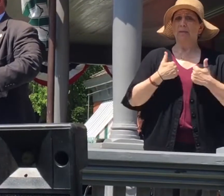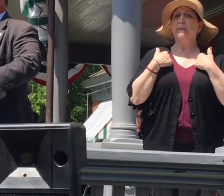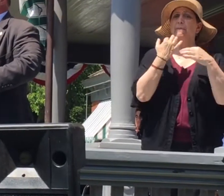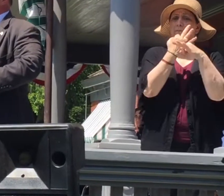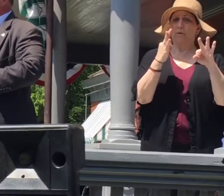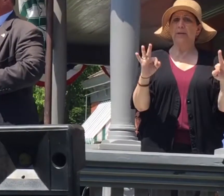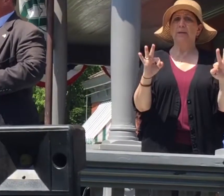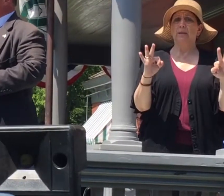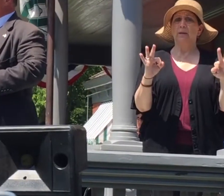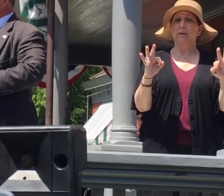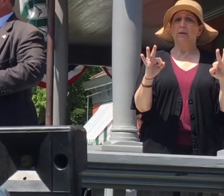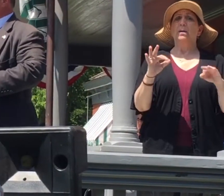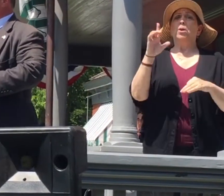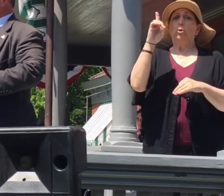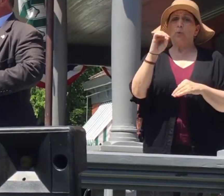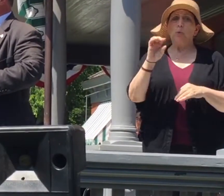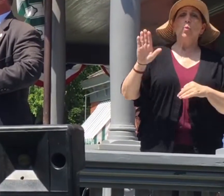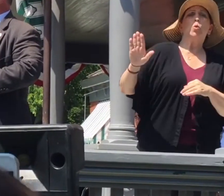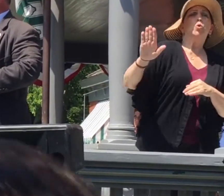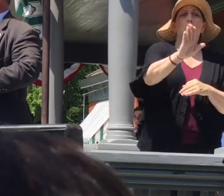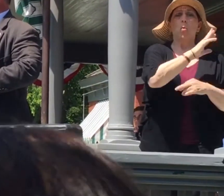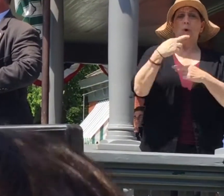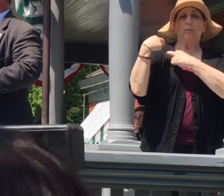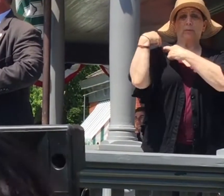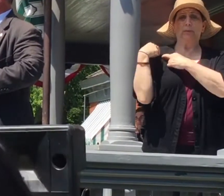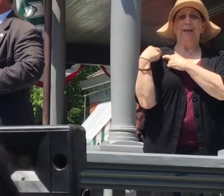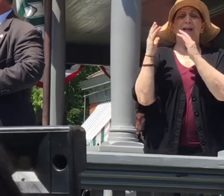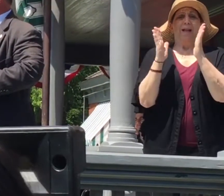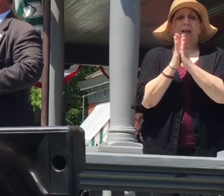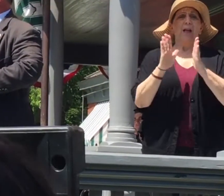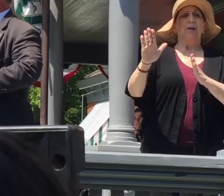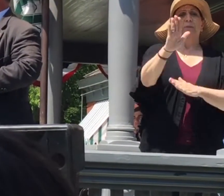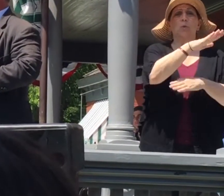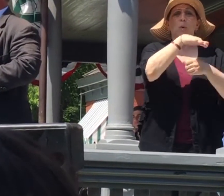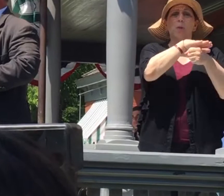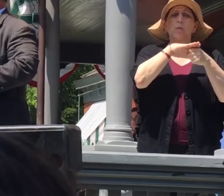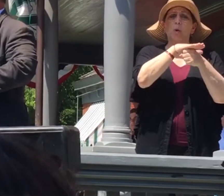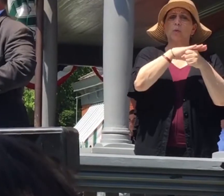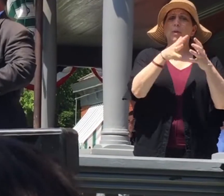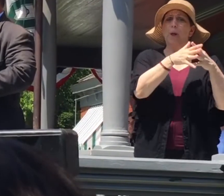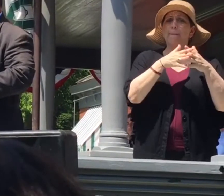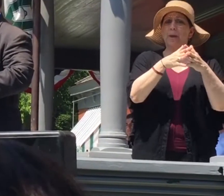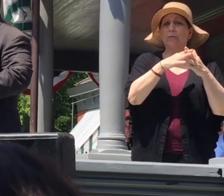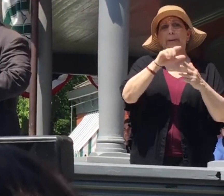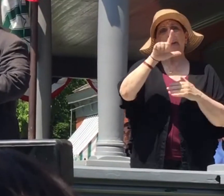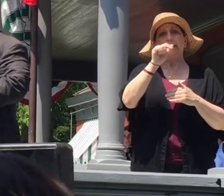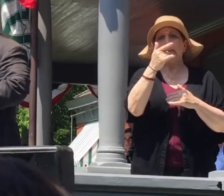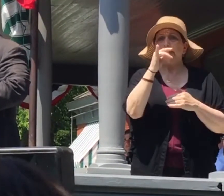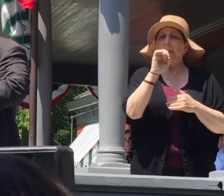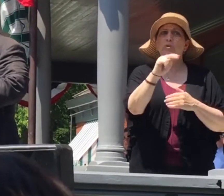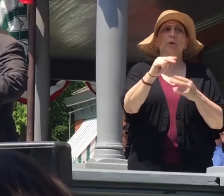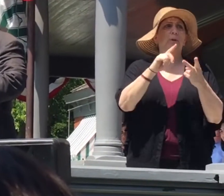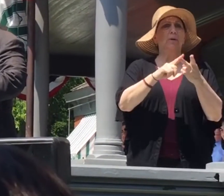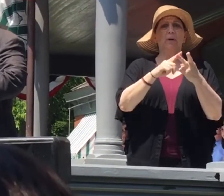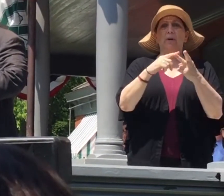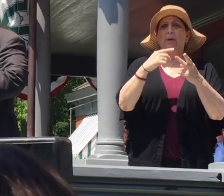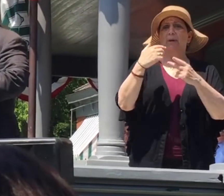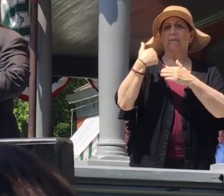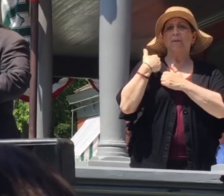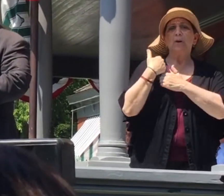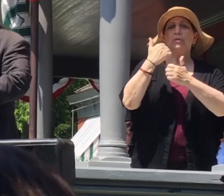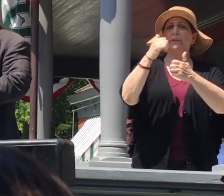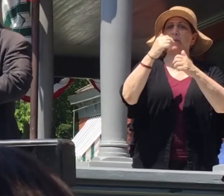prosperous. Do your duty and ask your local American Legion, VFW, Veterans Hospital,